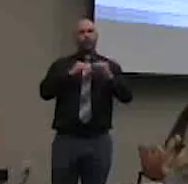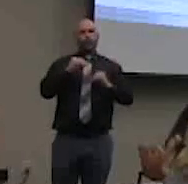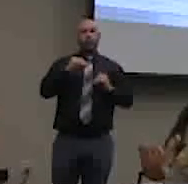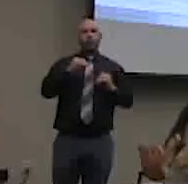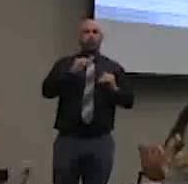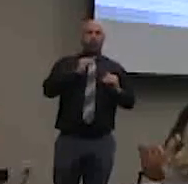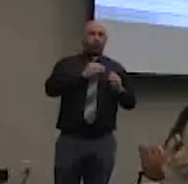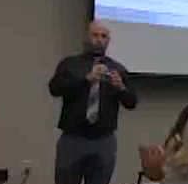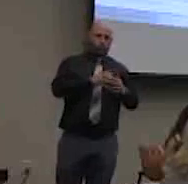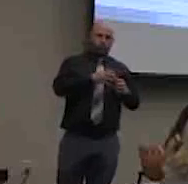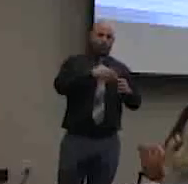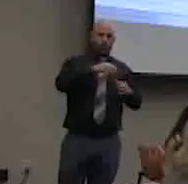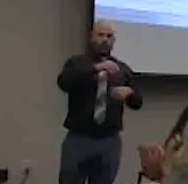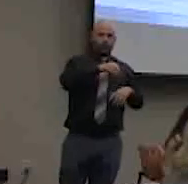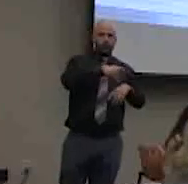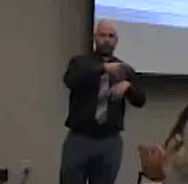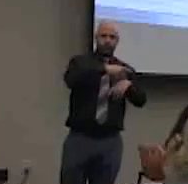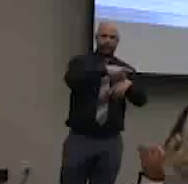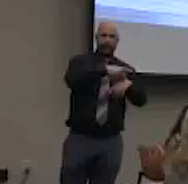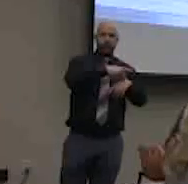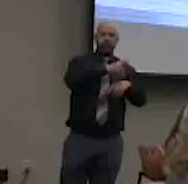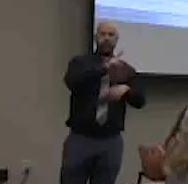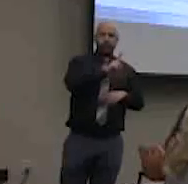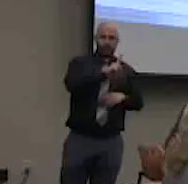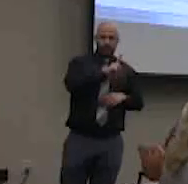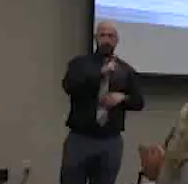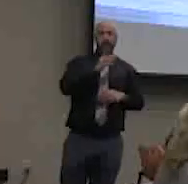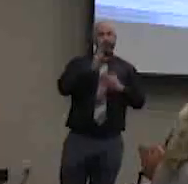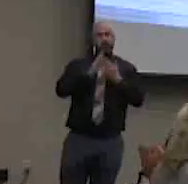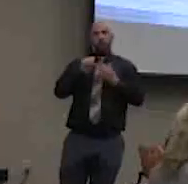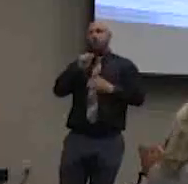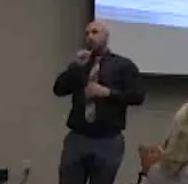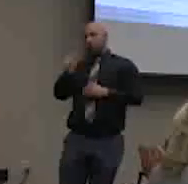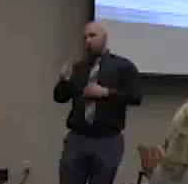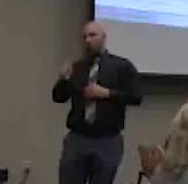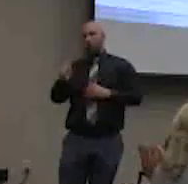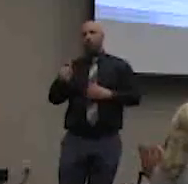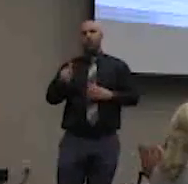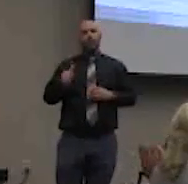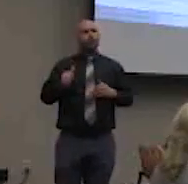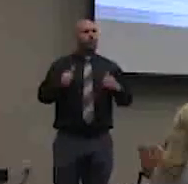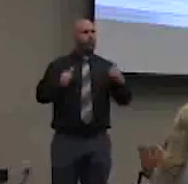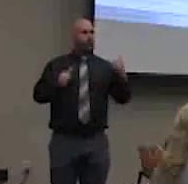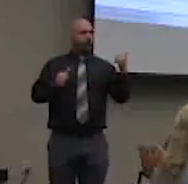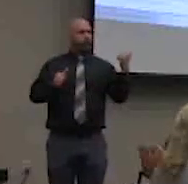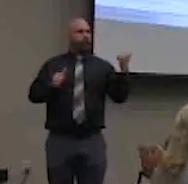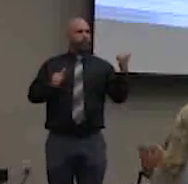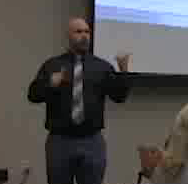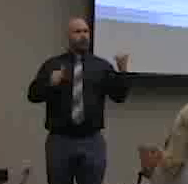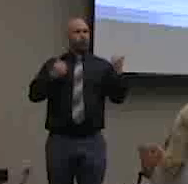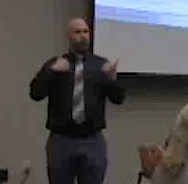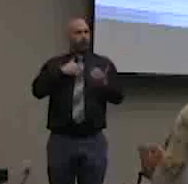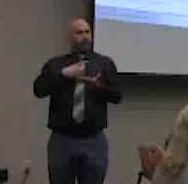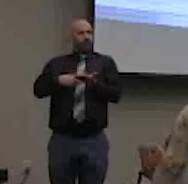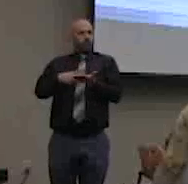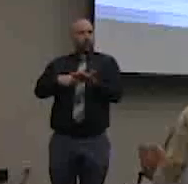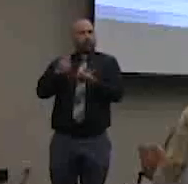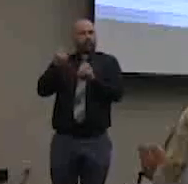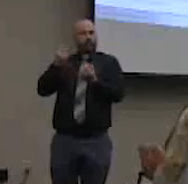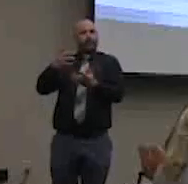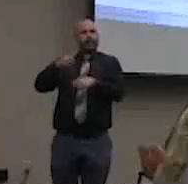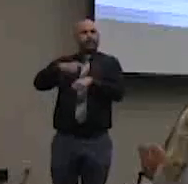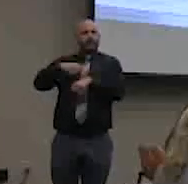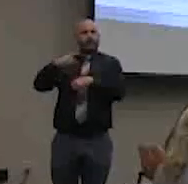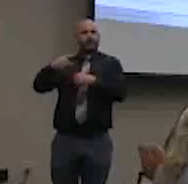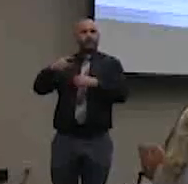the last thing we want to do, and we know Louise Stoney has talked numerous times about this, how in, you know, Mimikanized